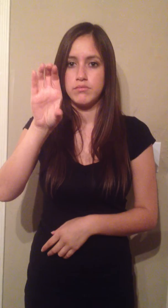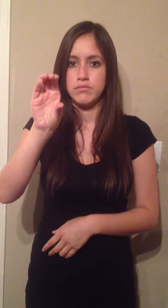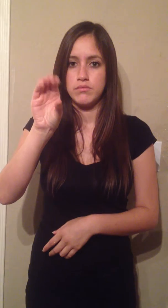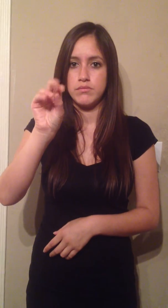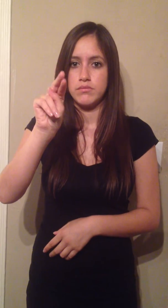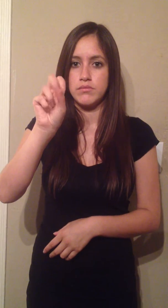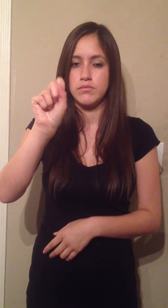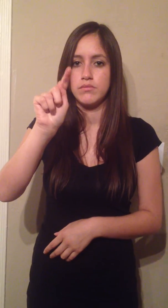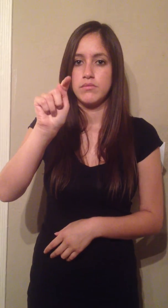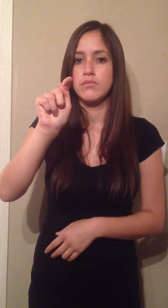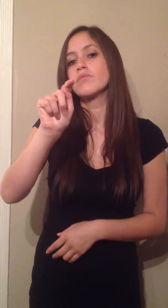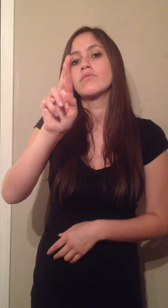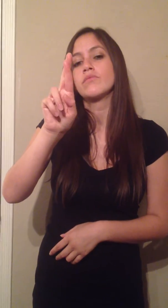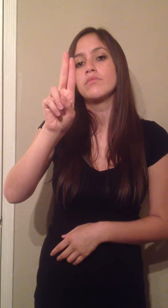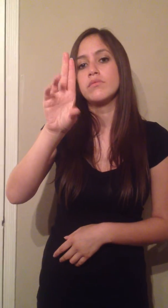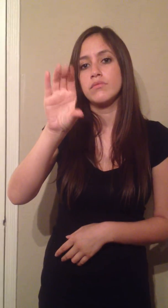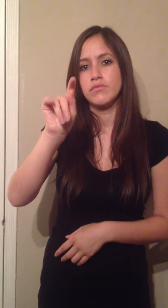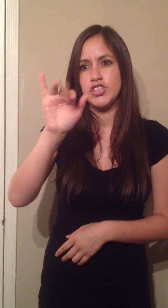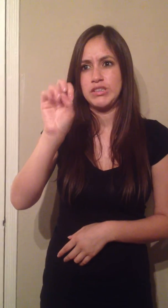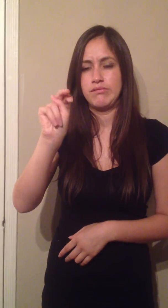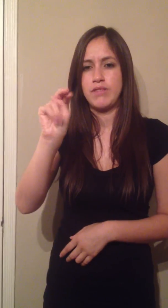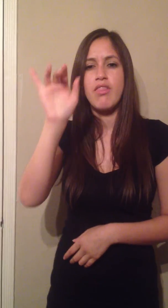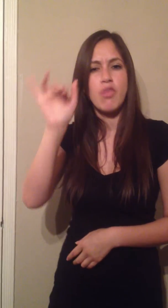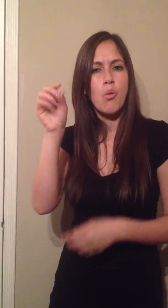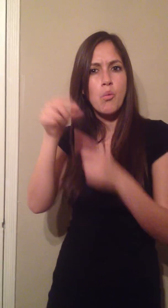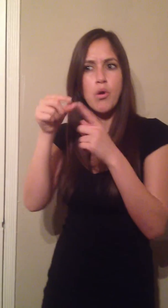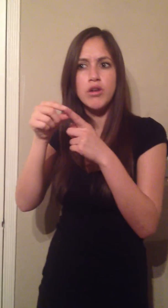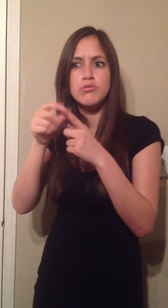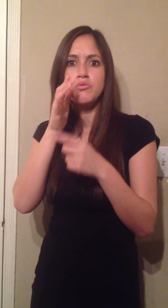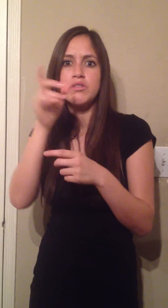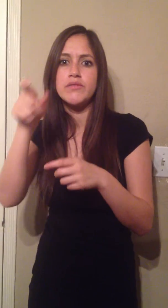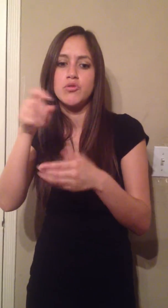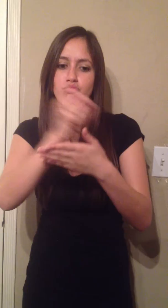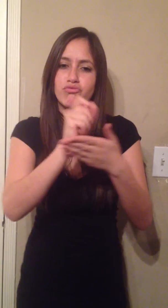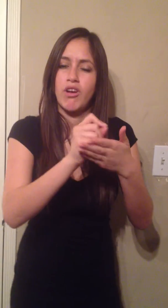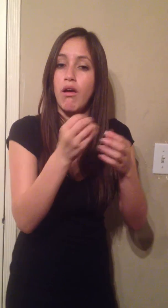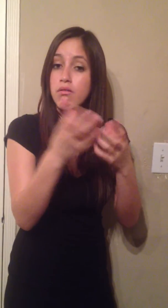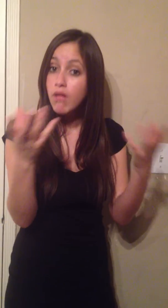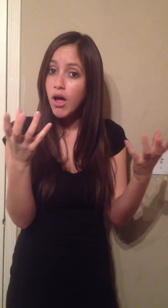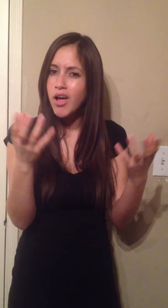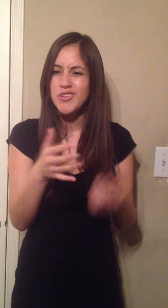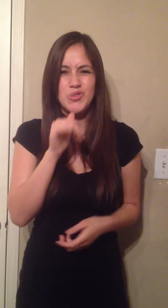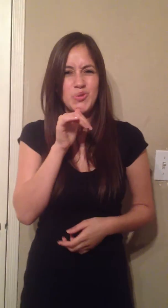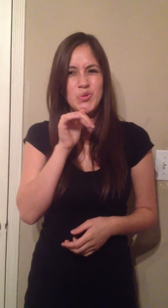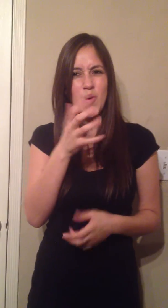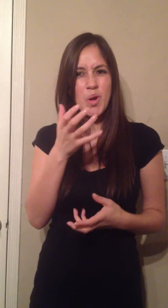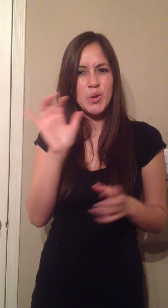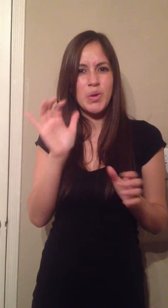write that word, Reconstruction, a lot. You don't want to write that a lot. It's a very long word. And also, and some of